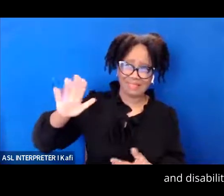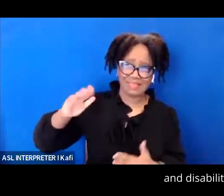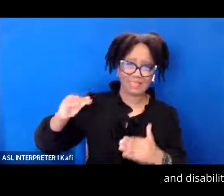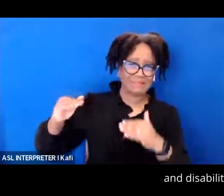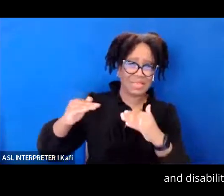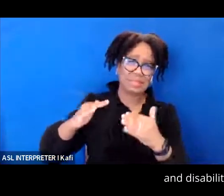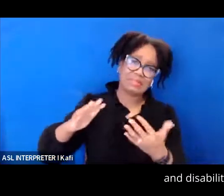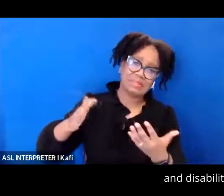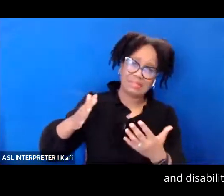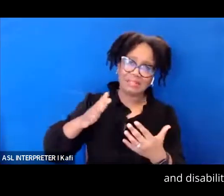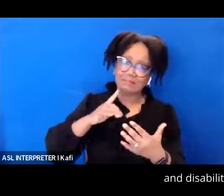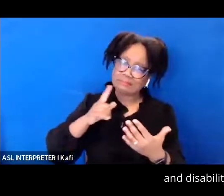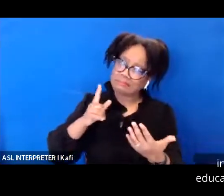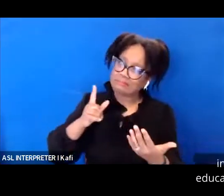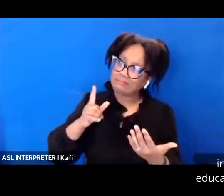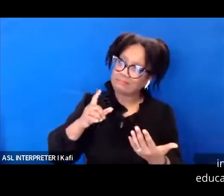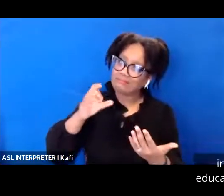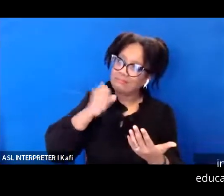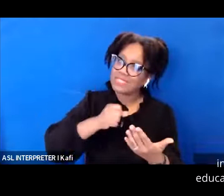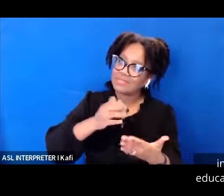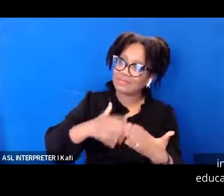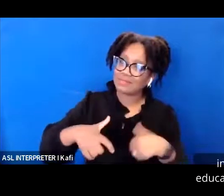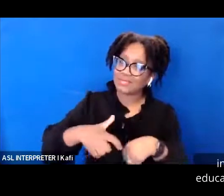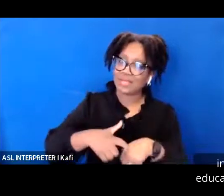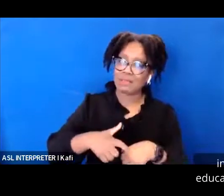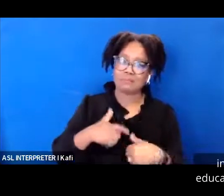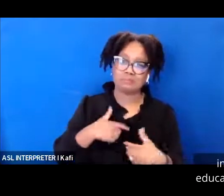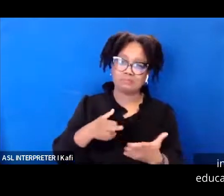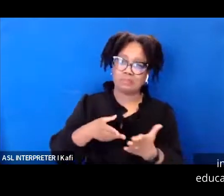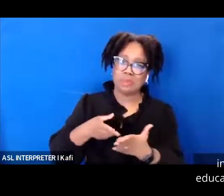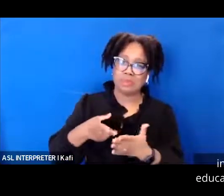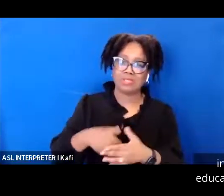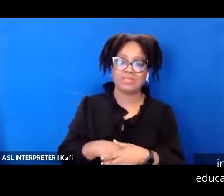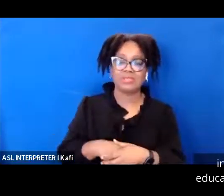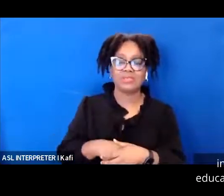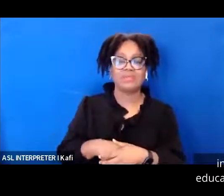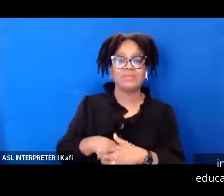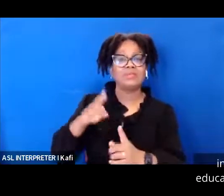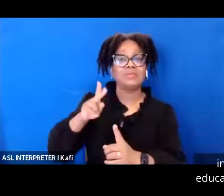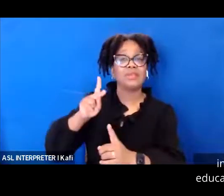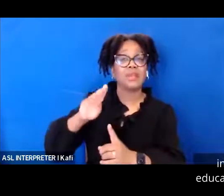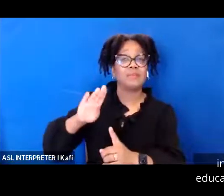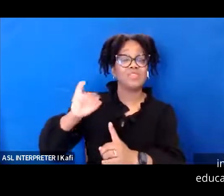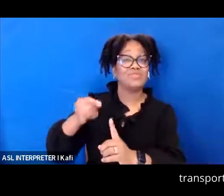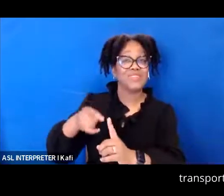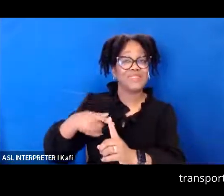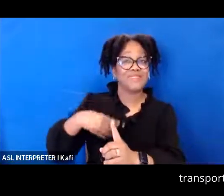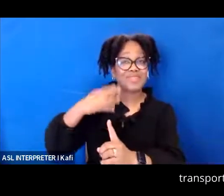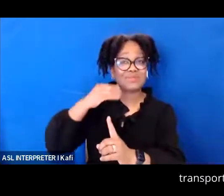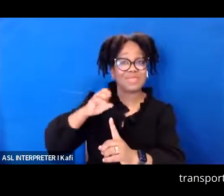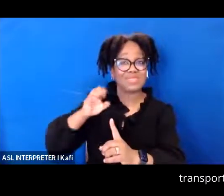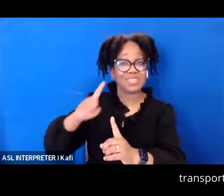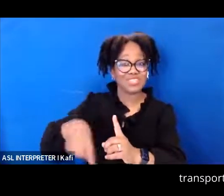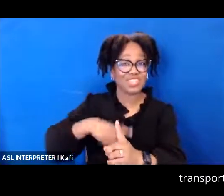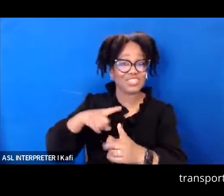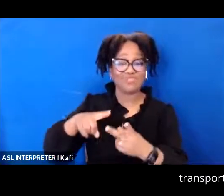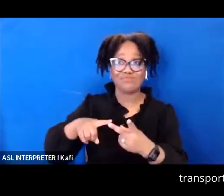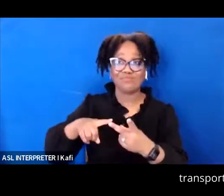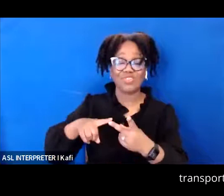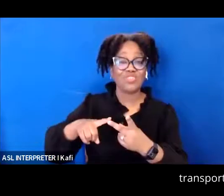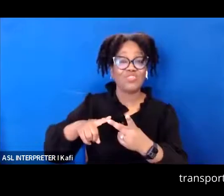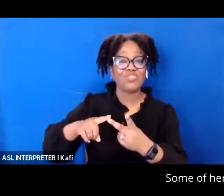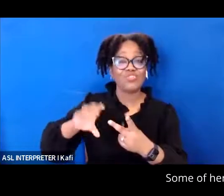advancing opinions in areas including education criminal justice transportation and